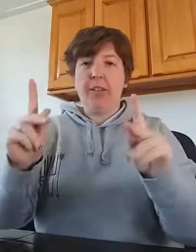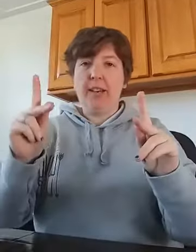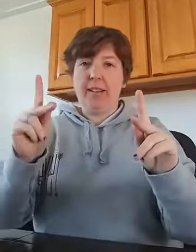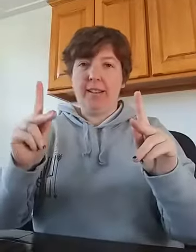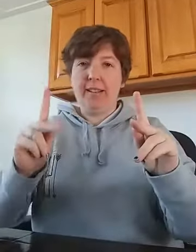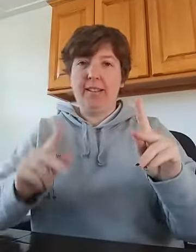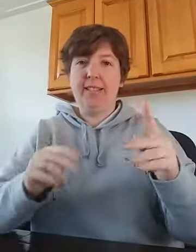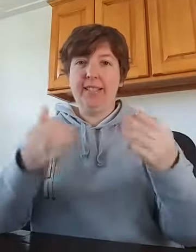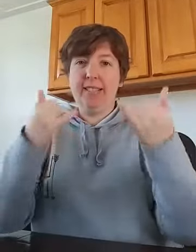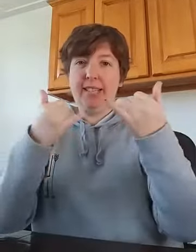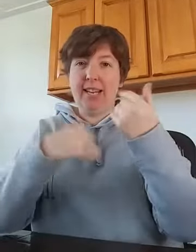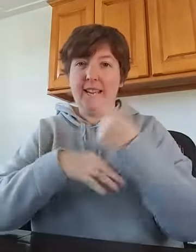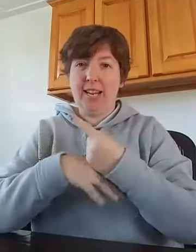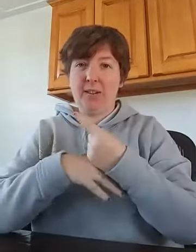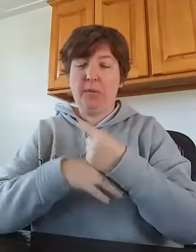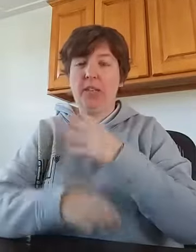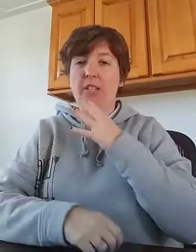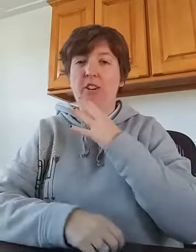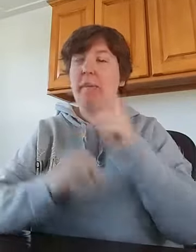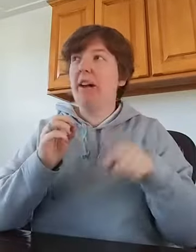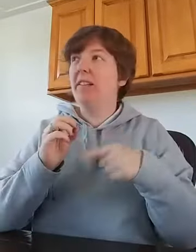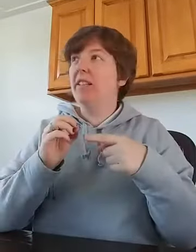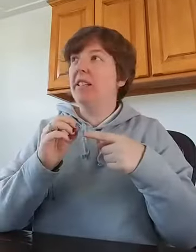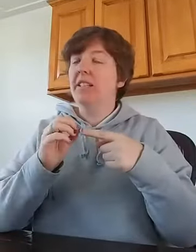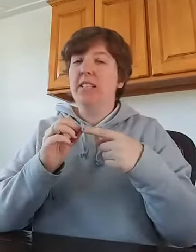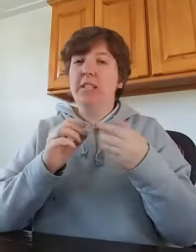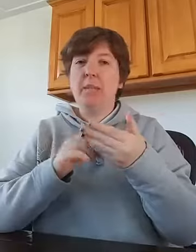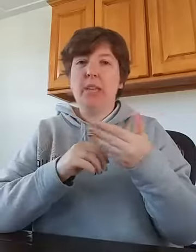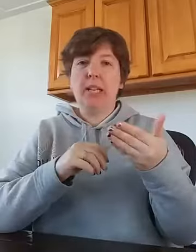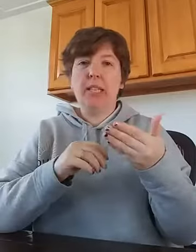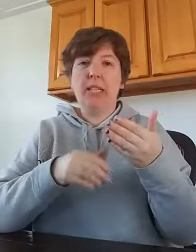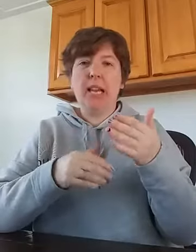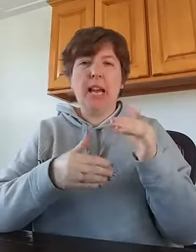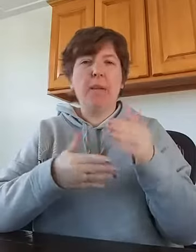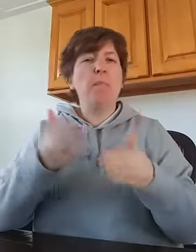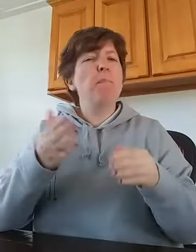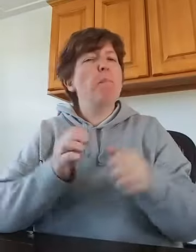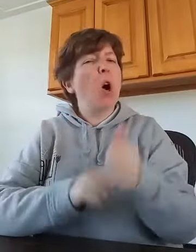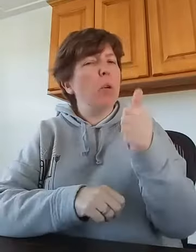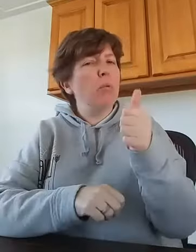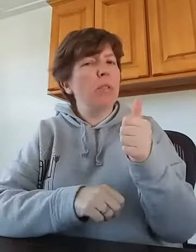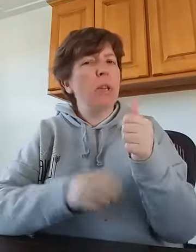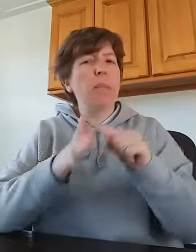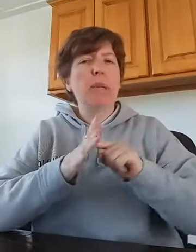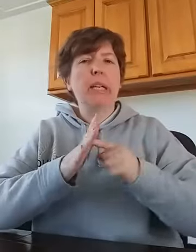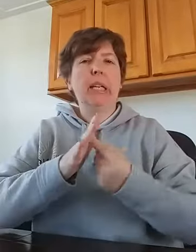Okay, today we're going to talk about some things that most